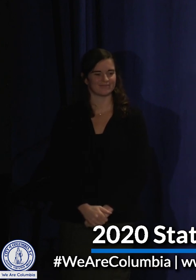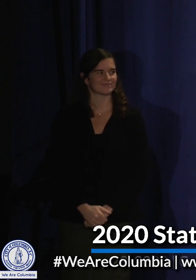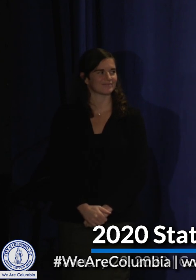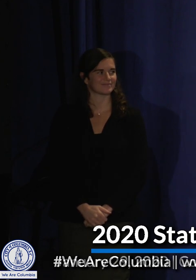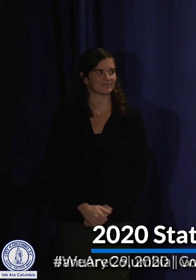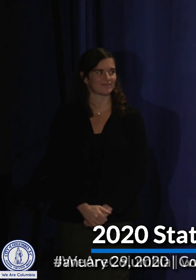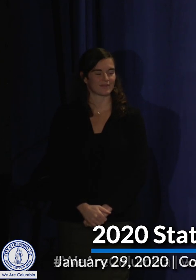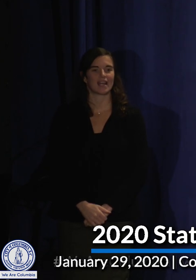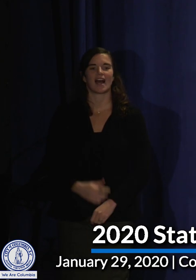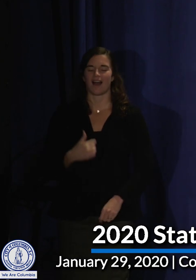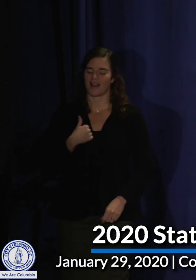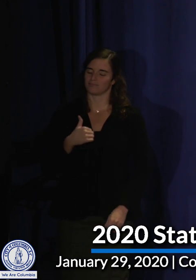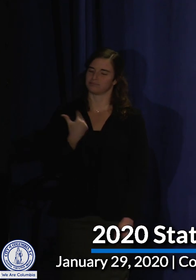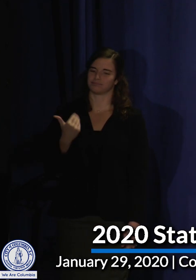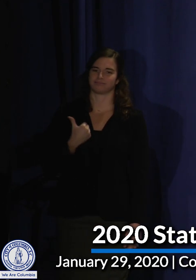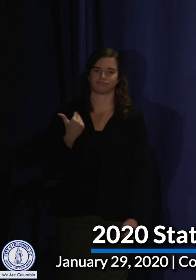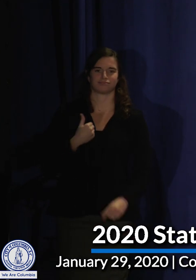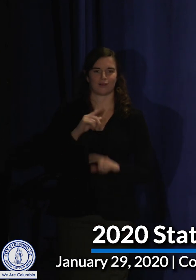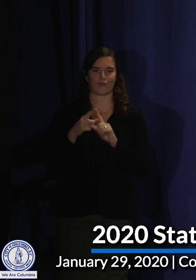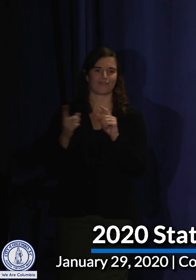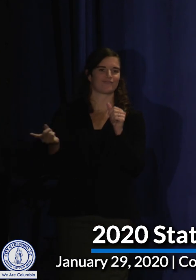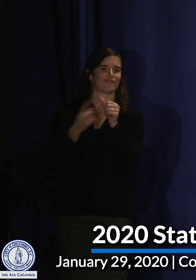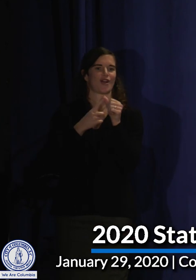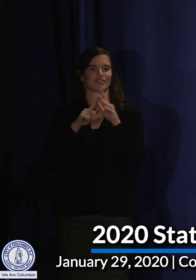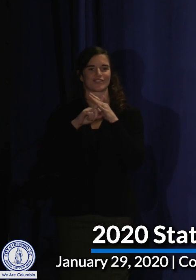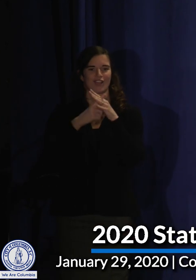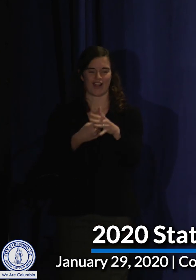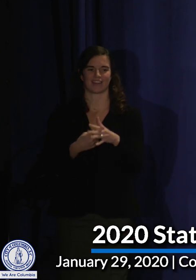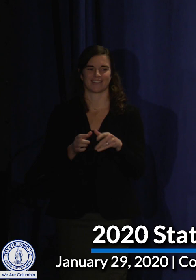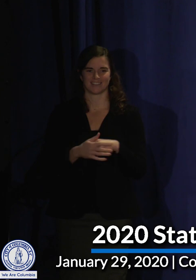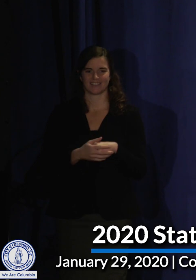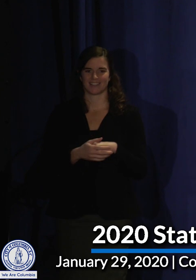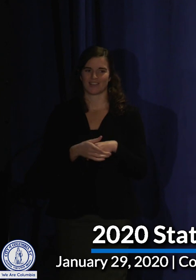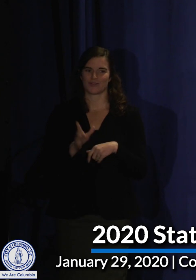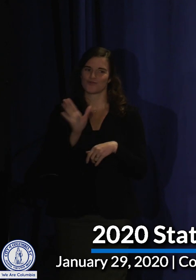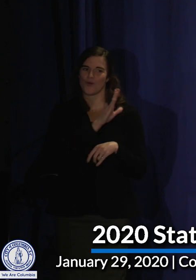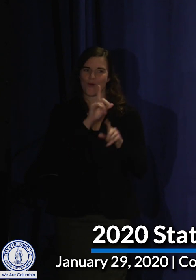I was a baby when this first started. That was a little delayed reaction, but it's out there now.